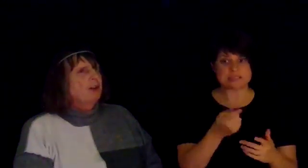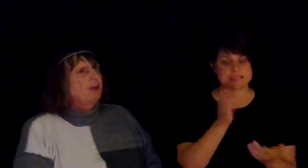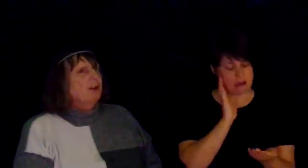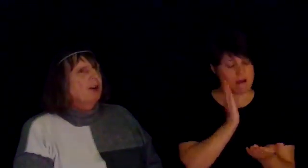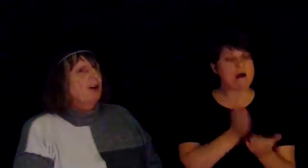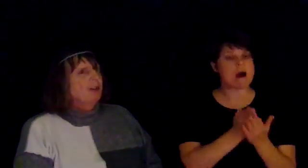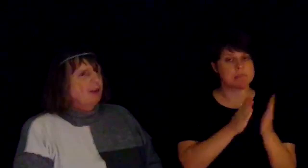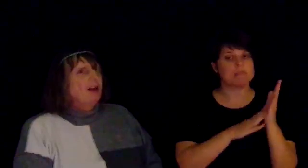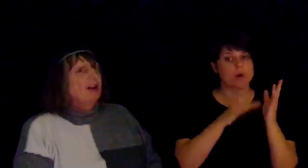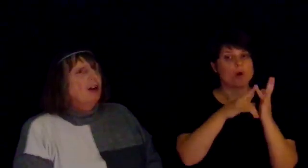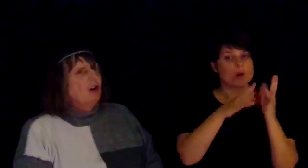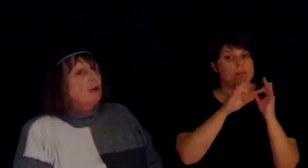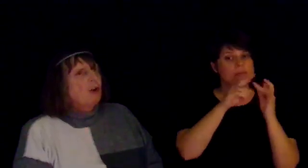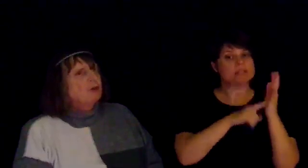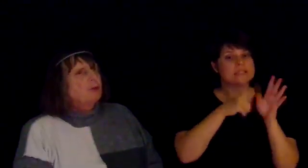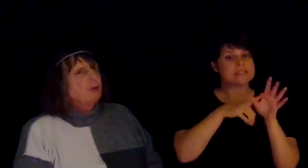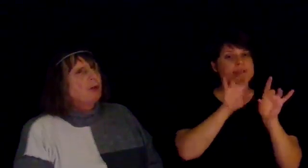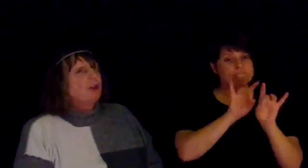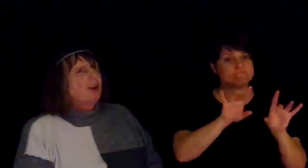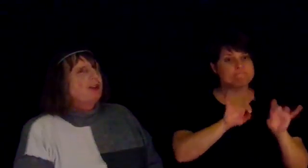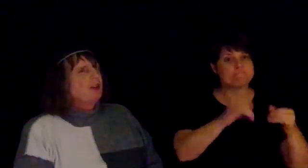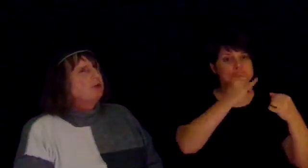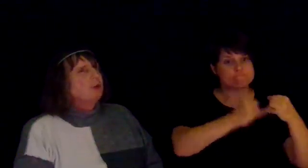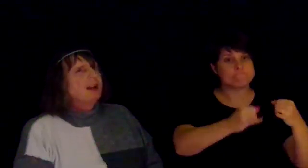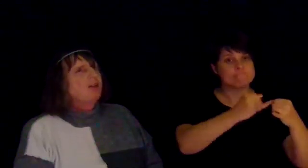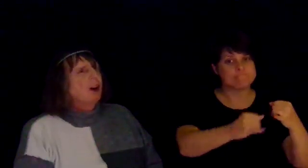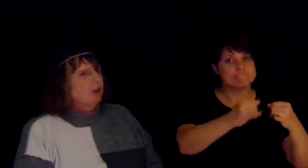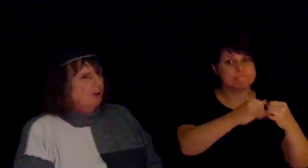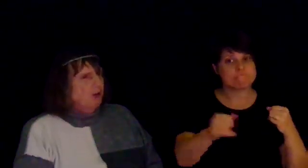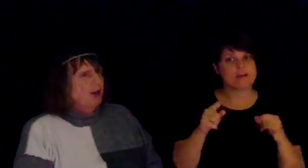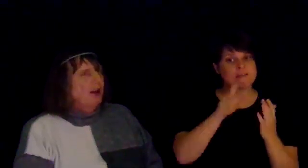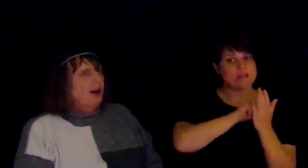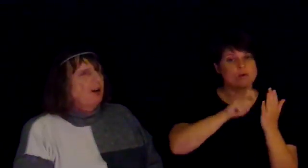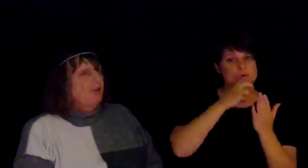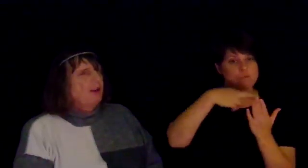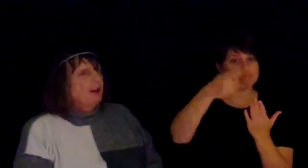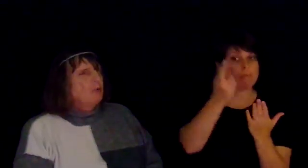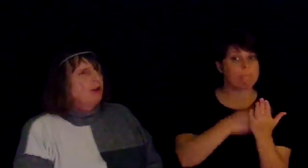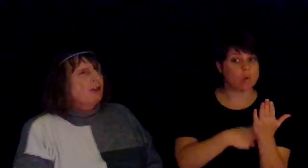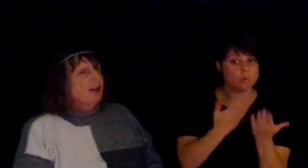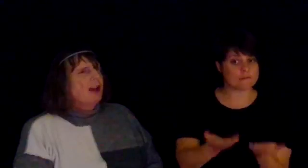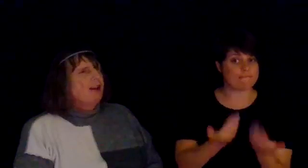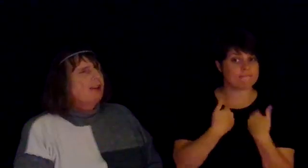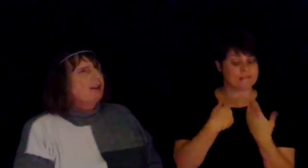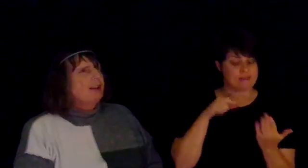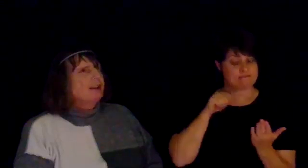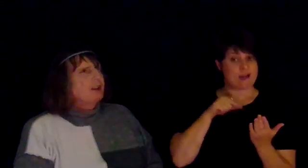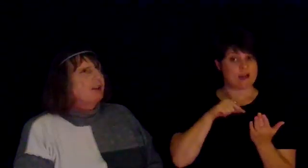your mobility, because all of those reports and things are really vital. Once